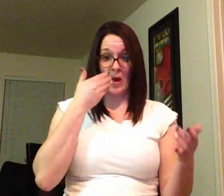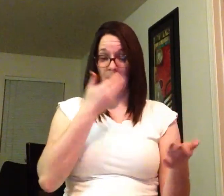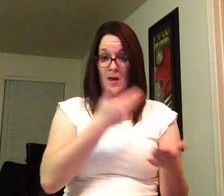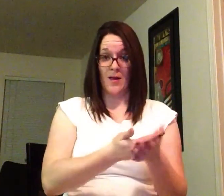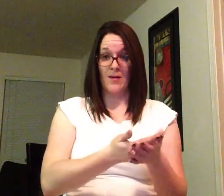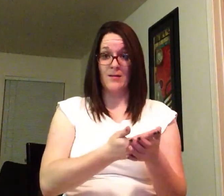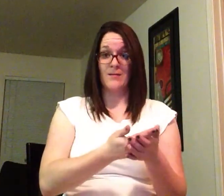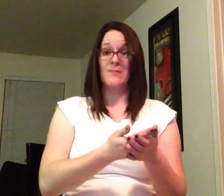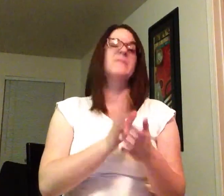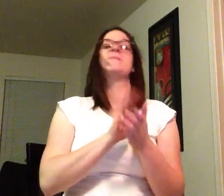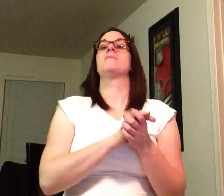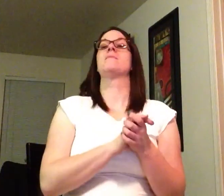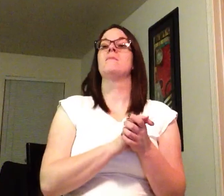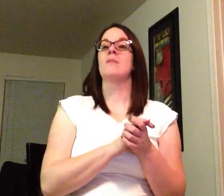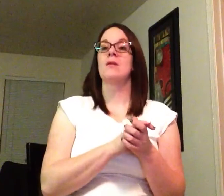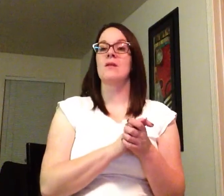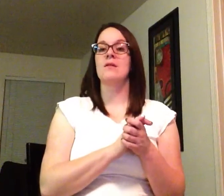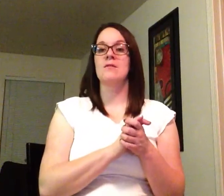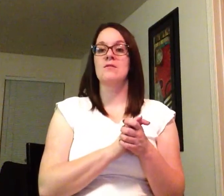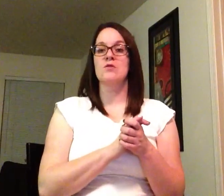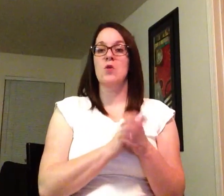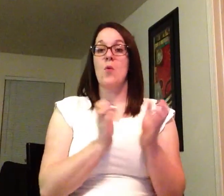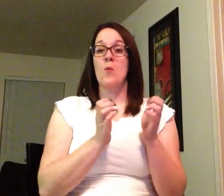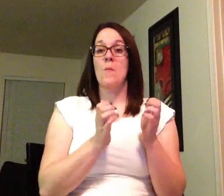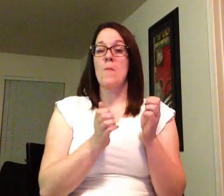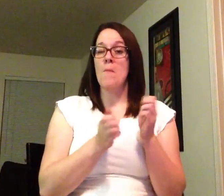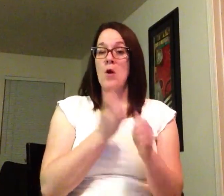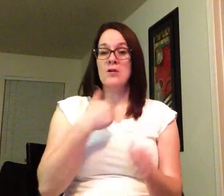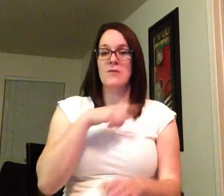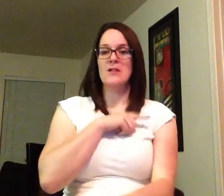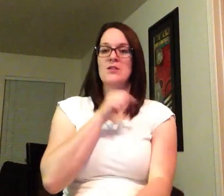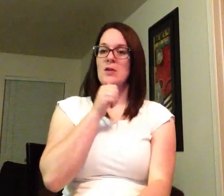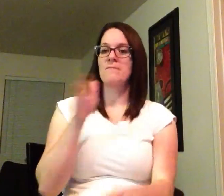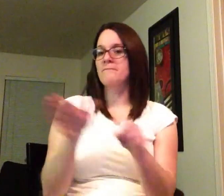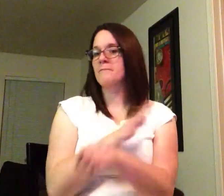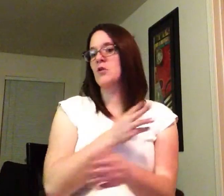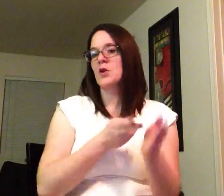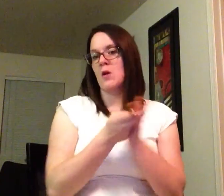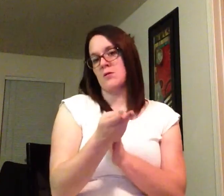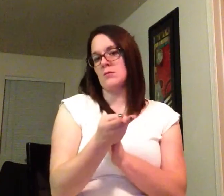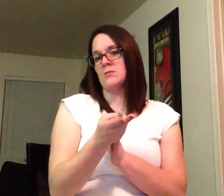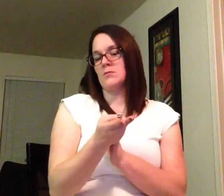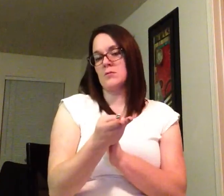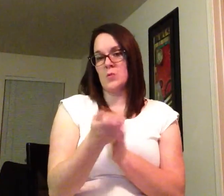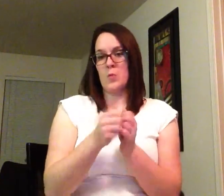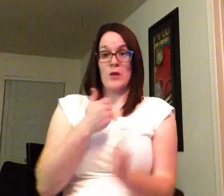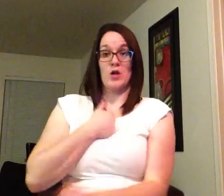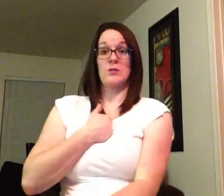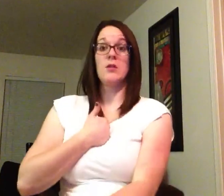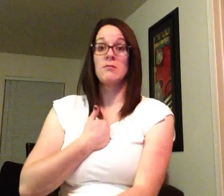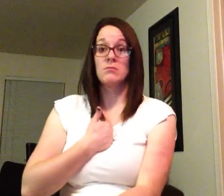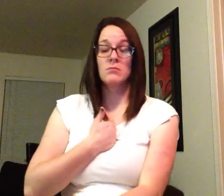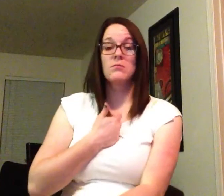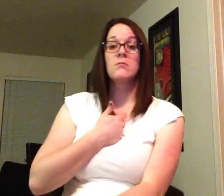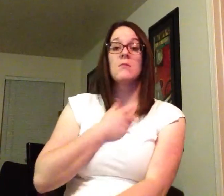us have the ability to be totally and brutally honest with ourselves. The other problem is that these websites are asking us questions like, are